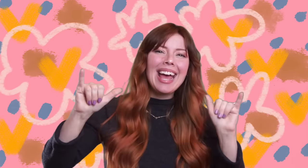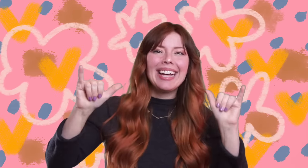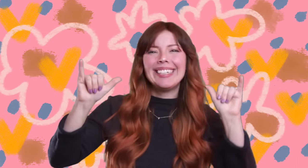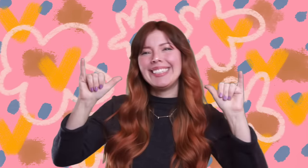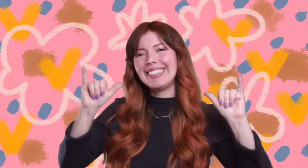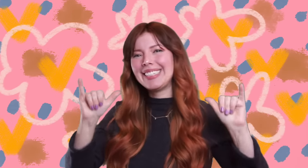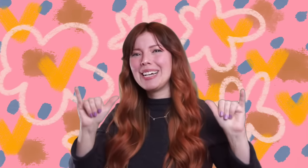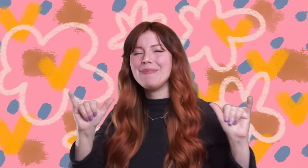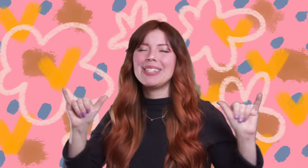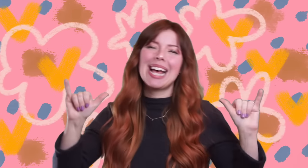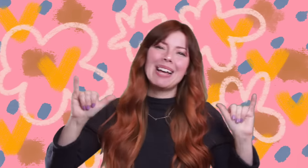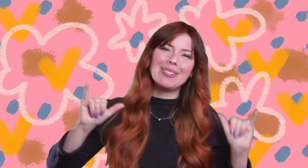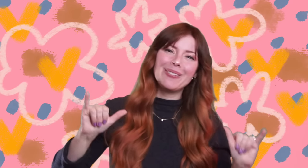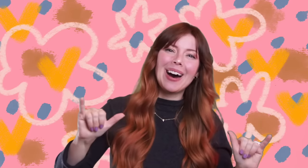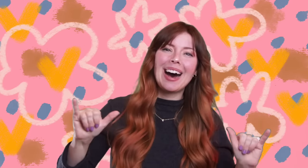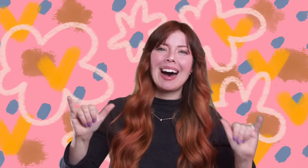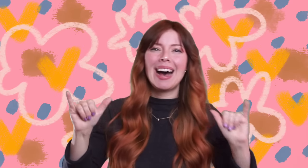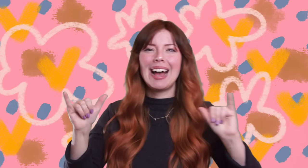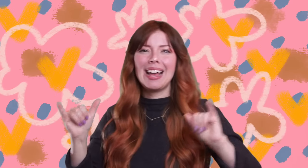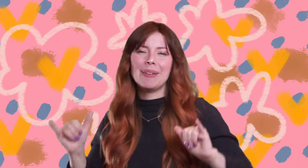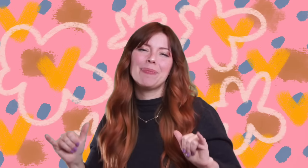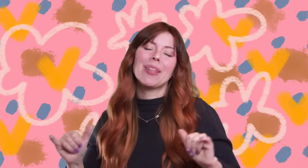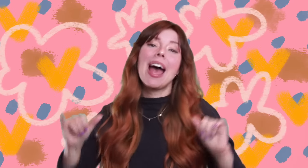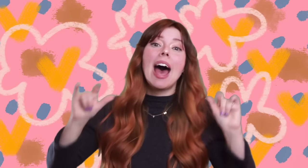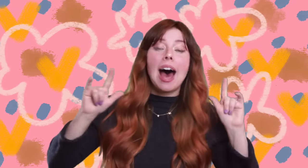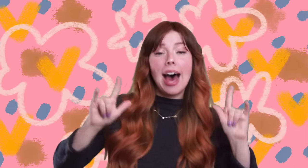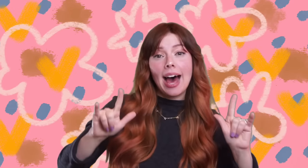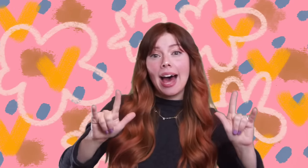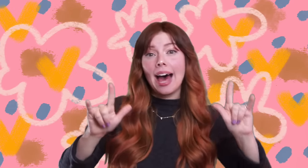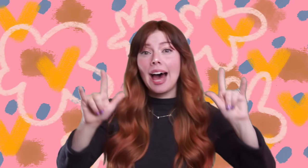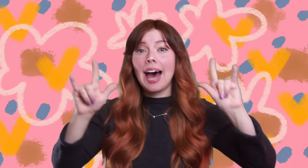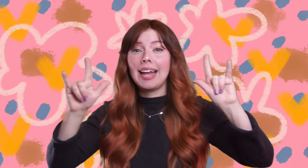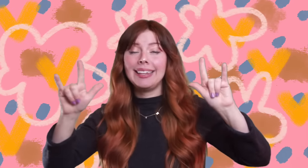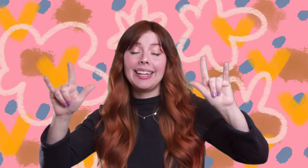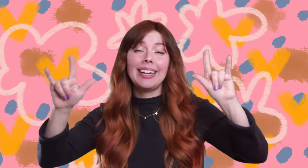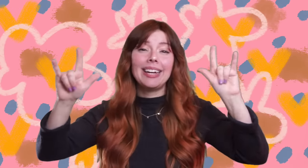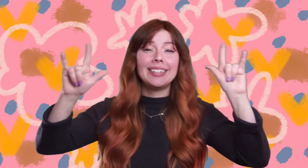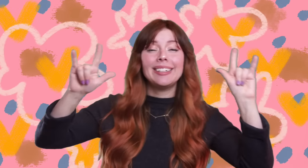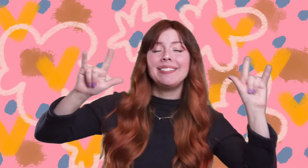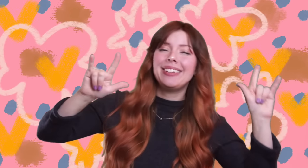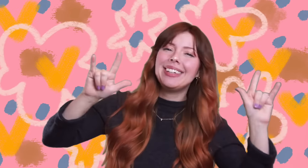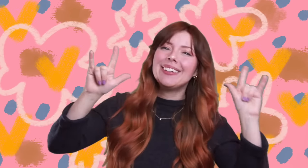and sometimes Y. I love you